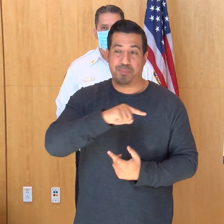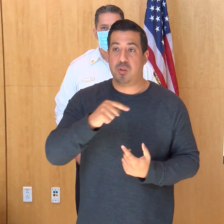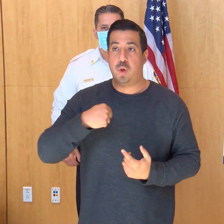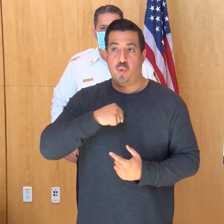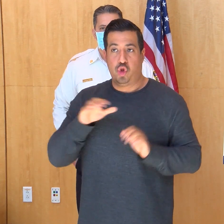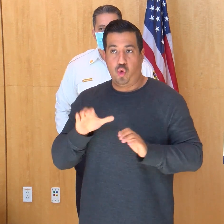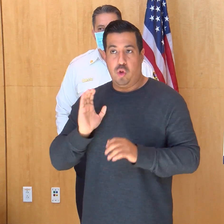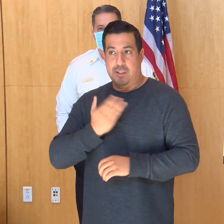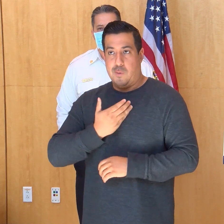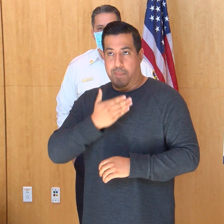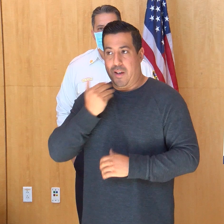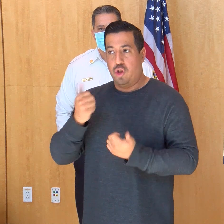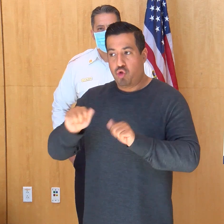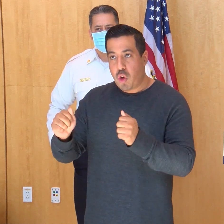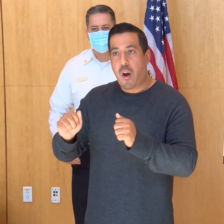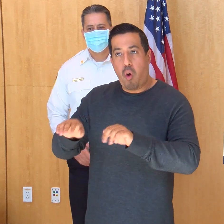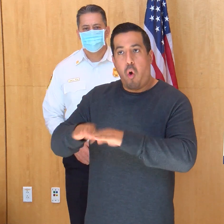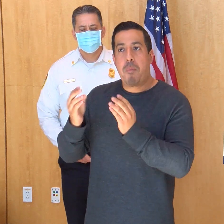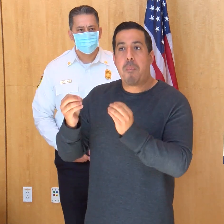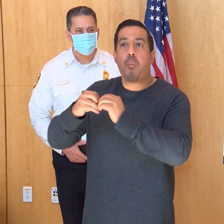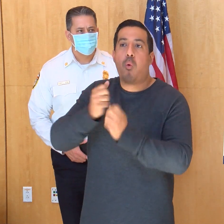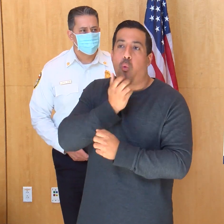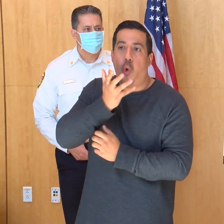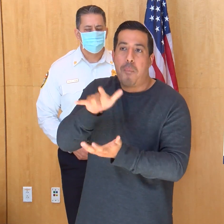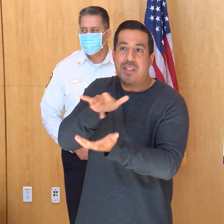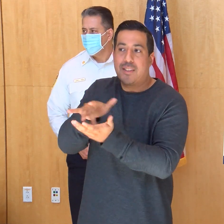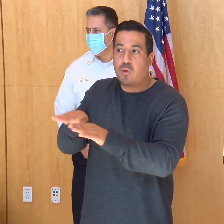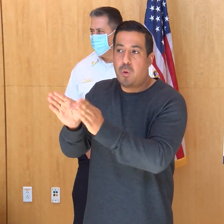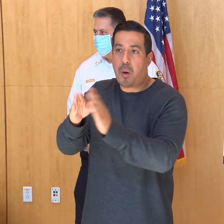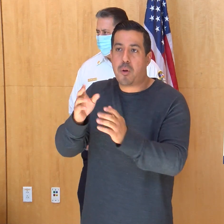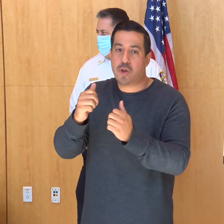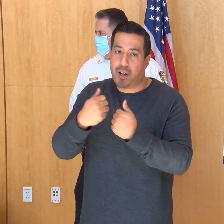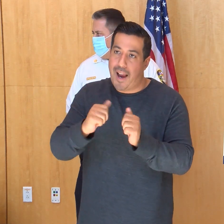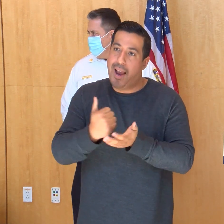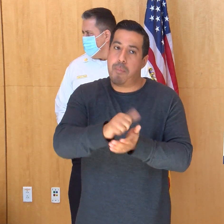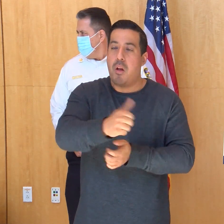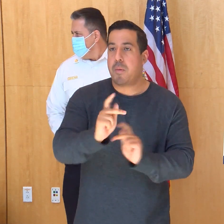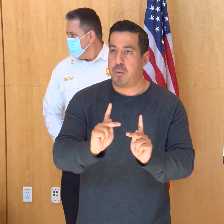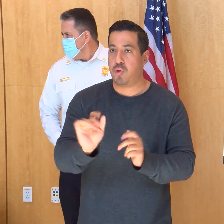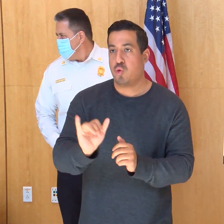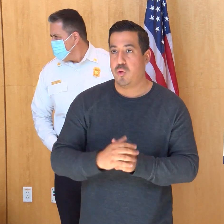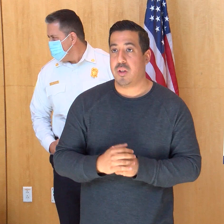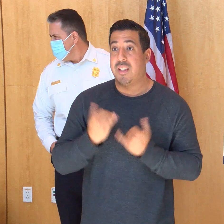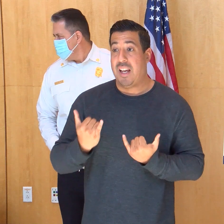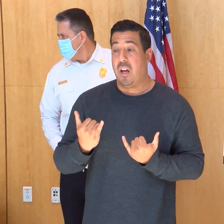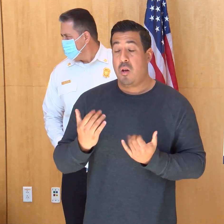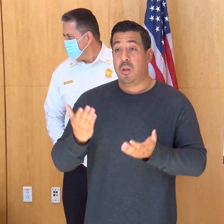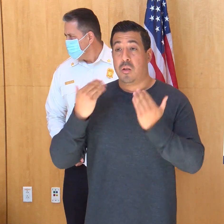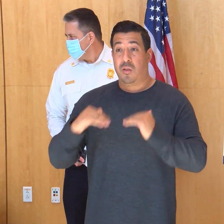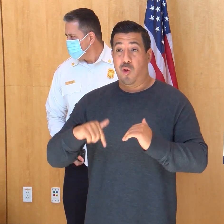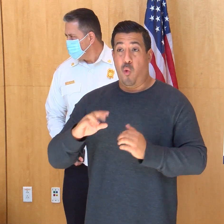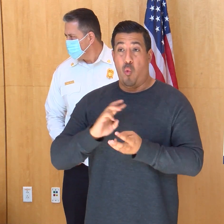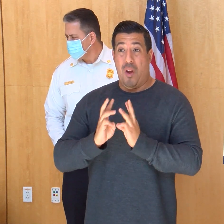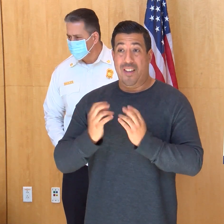our very best to open additional warming centers to assist people. And then as a result of the weather this